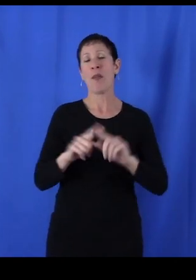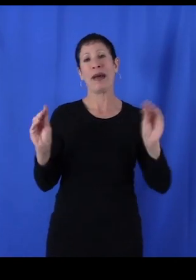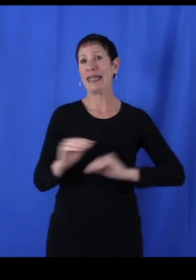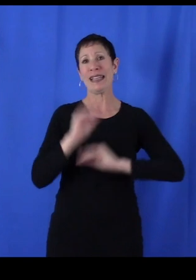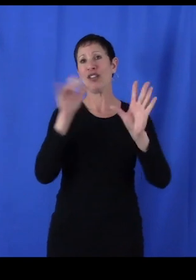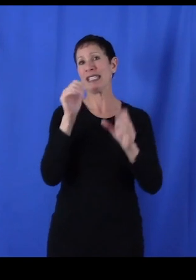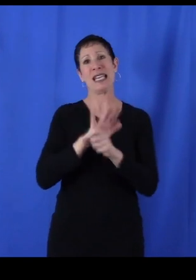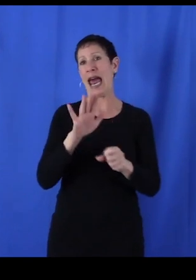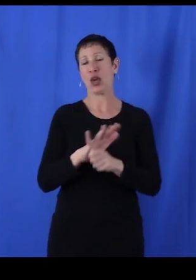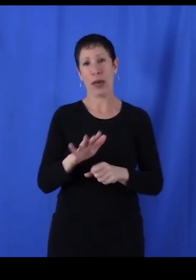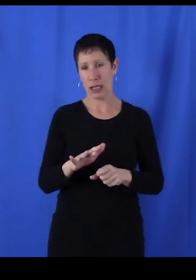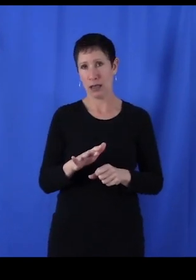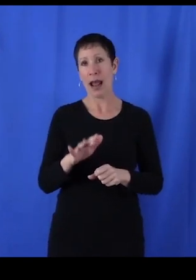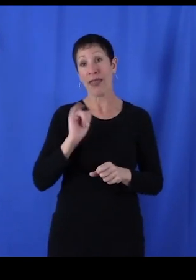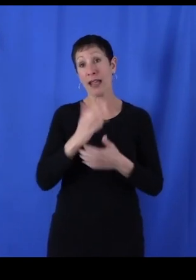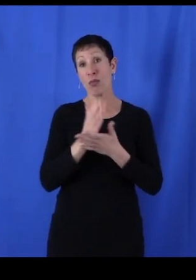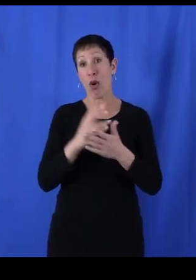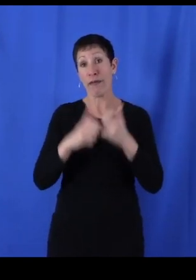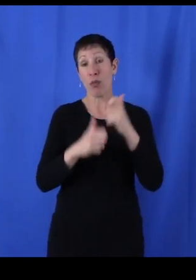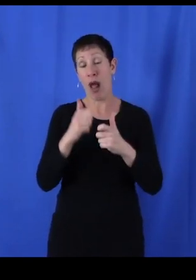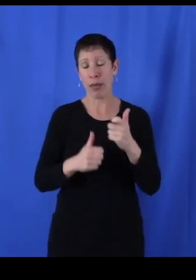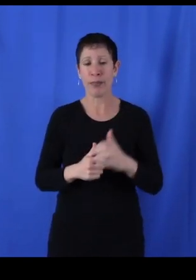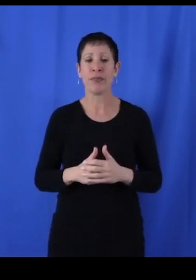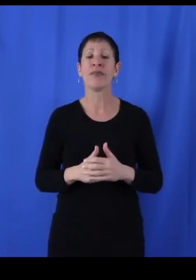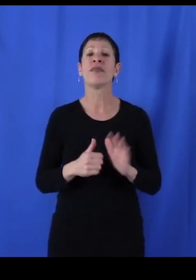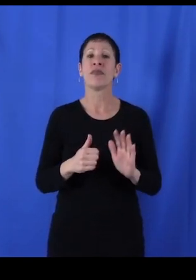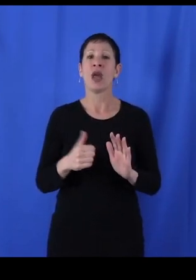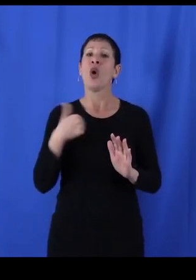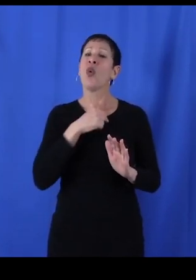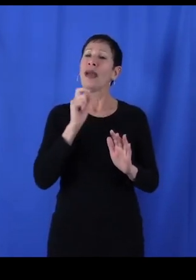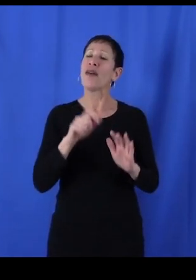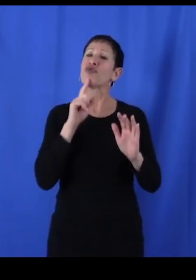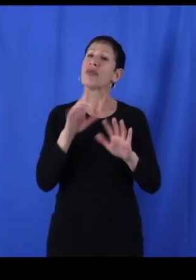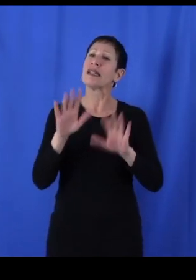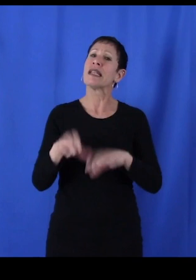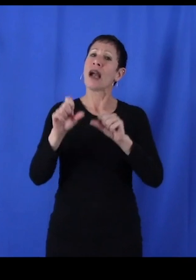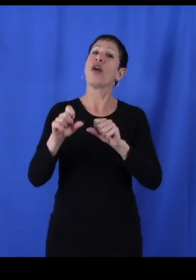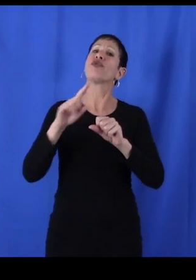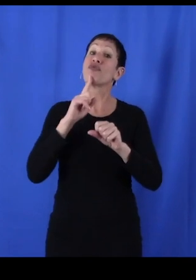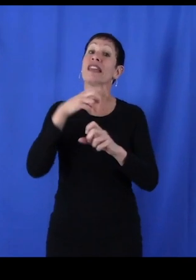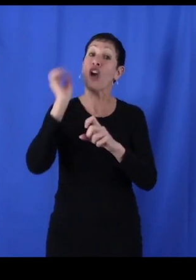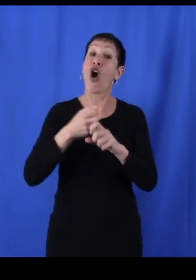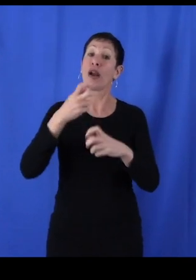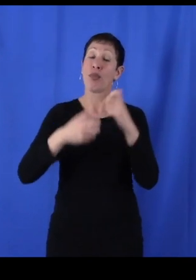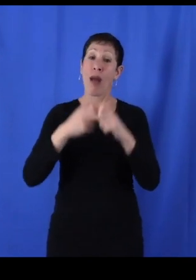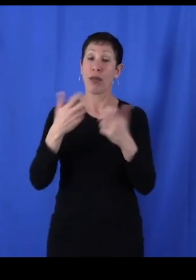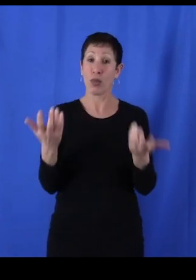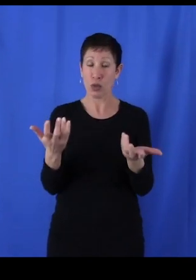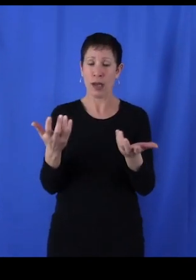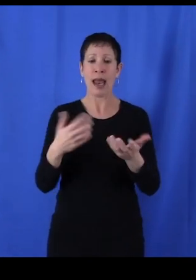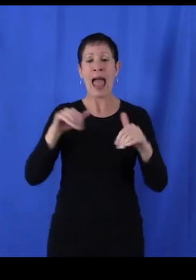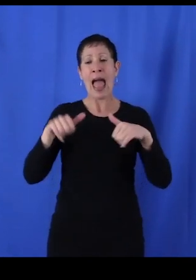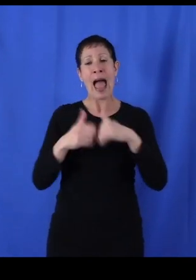But this is clearly inadequate and part of the problem, right? So we have to take on the really hard problem, which is how